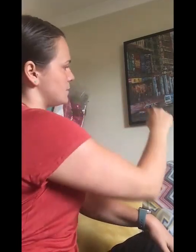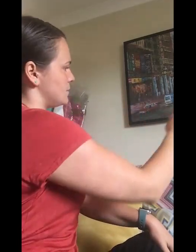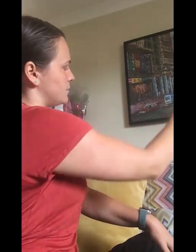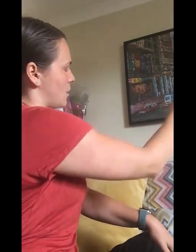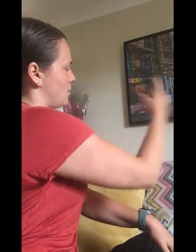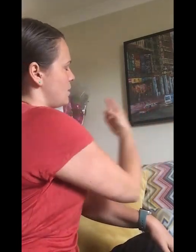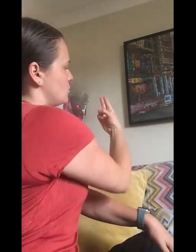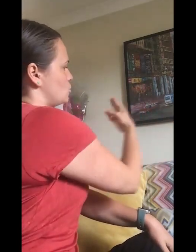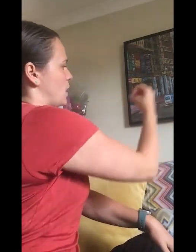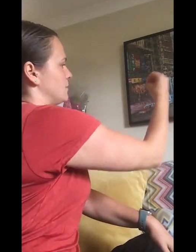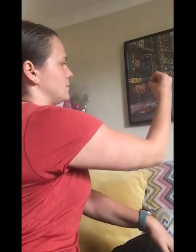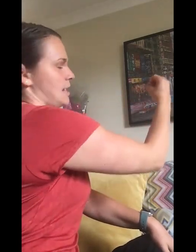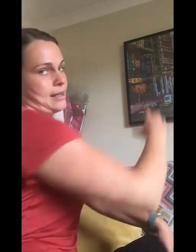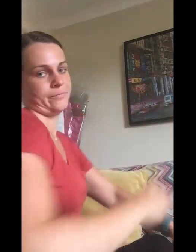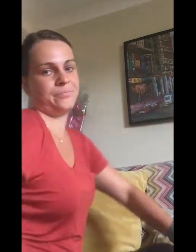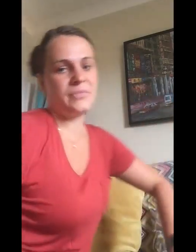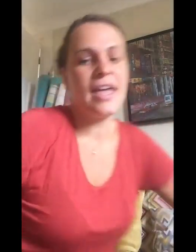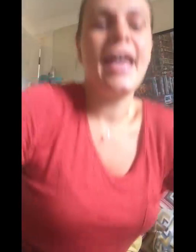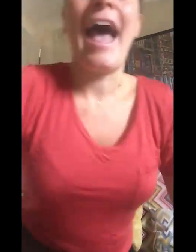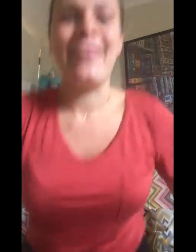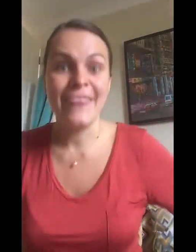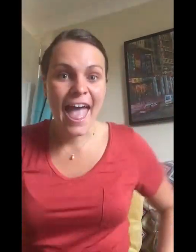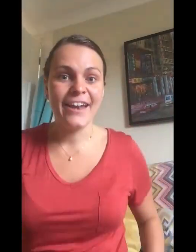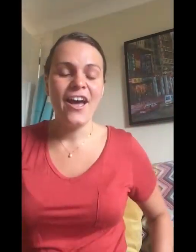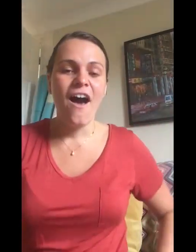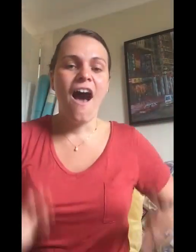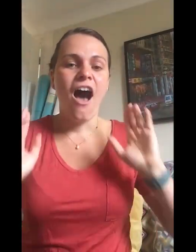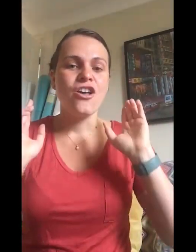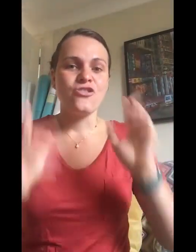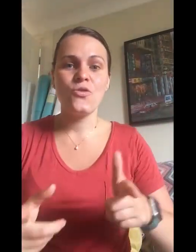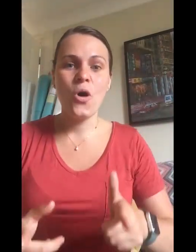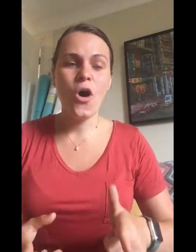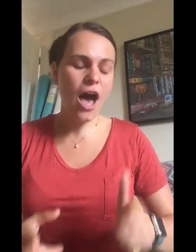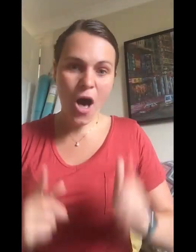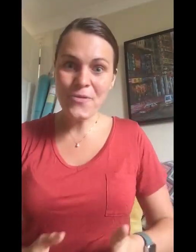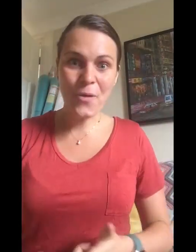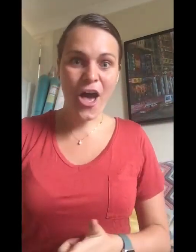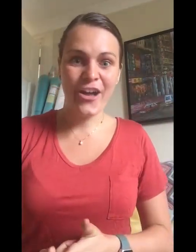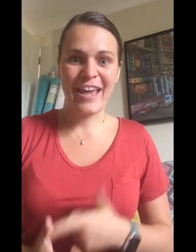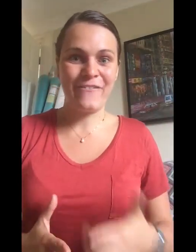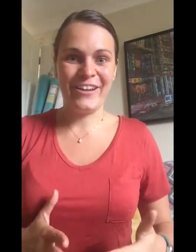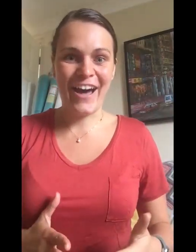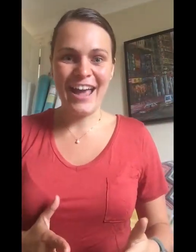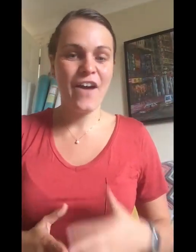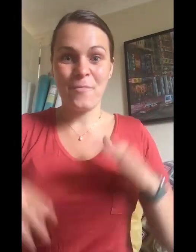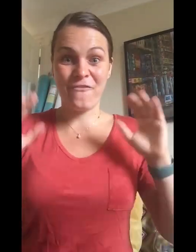0, 20. And then your homework, if you like, very